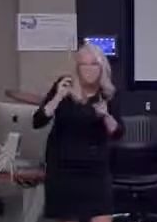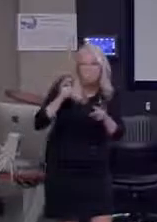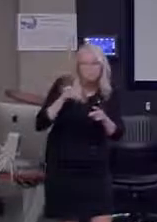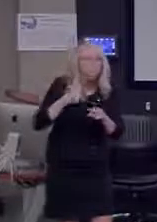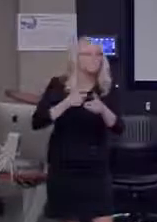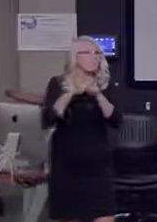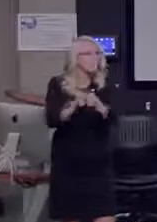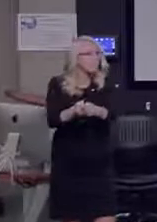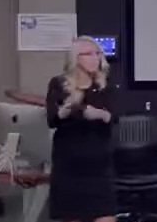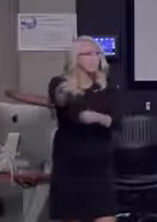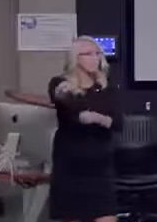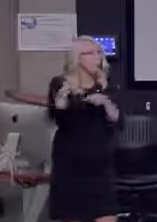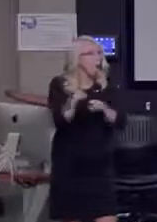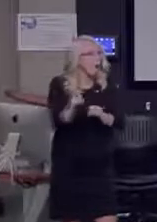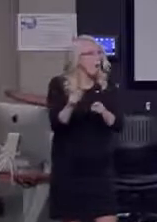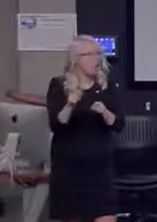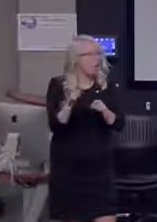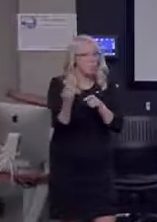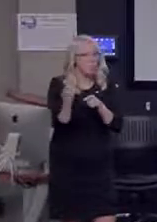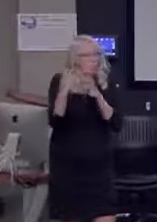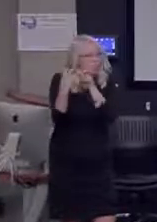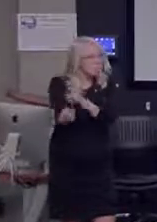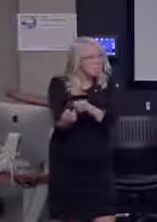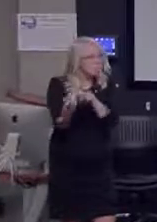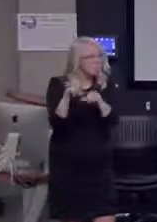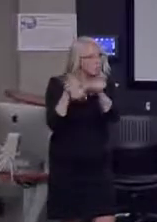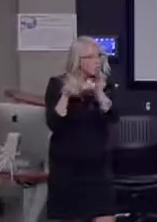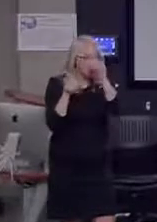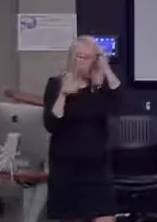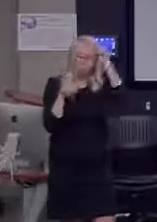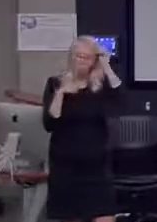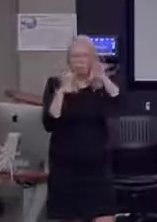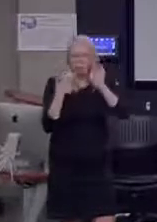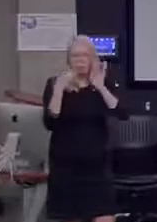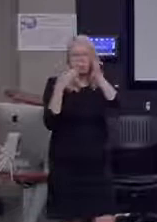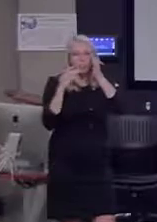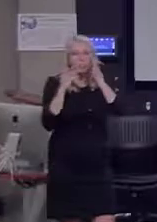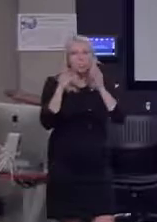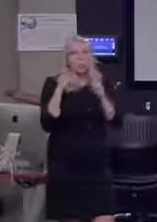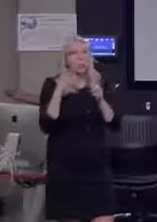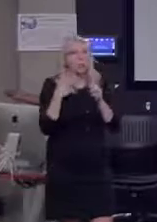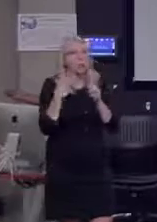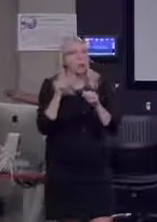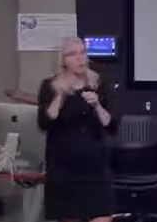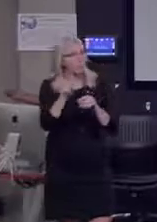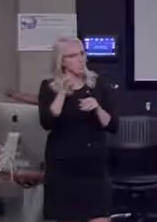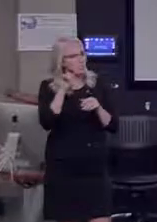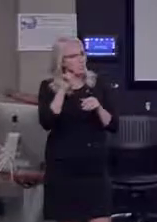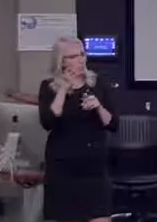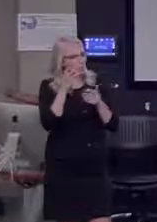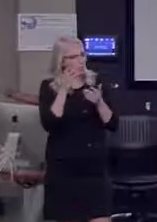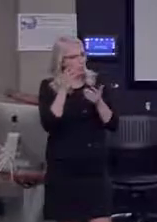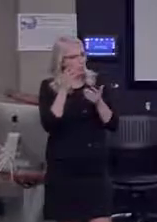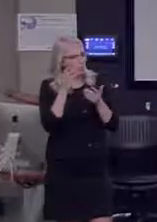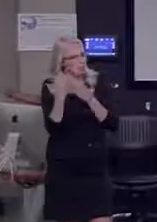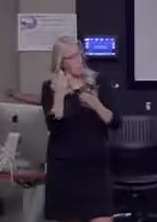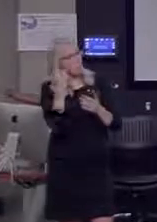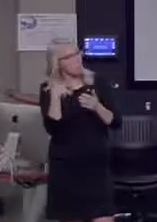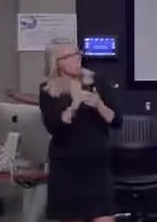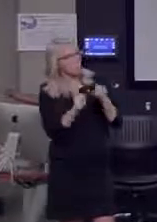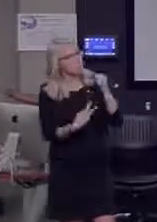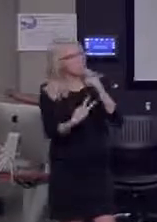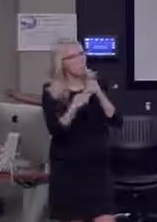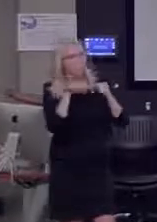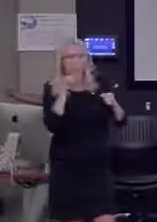natural experiment, and we could ask not what happens when you preserve the contingency, but what